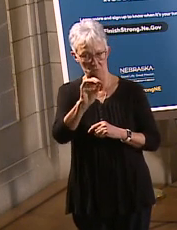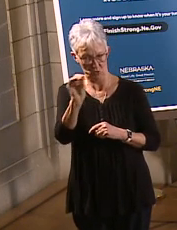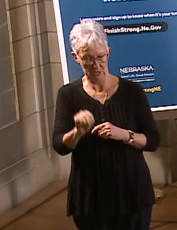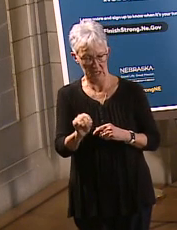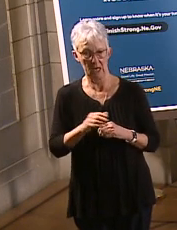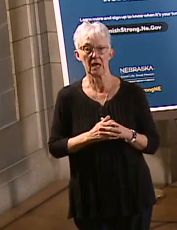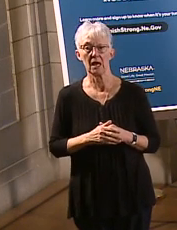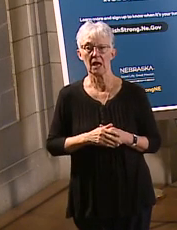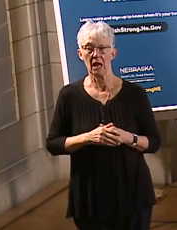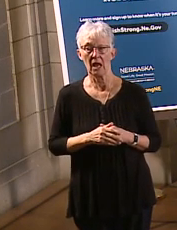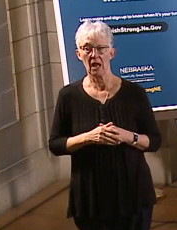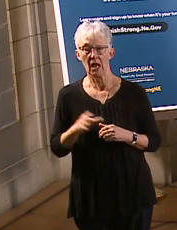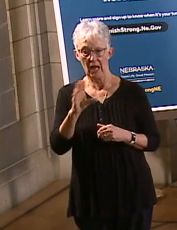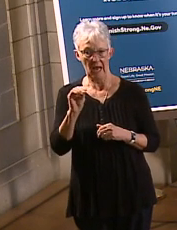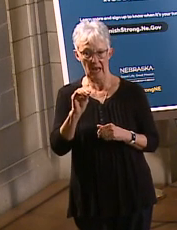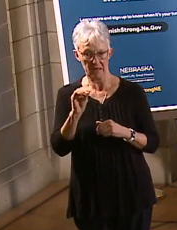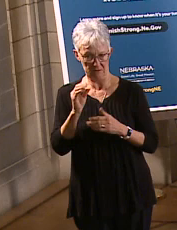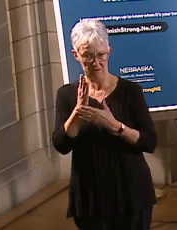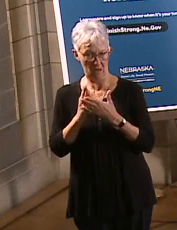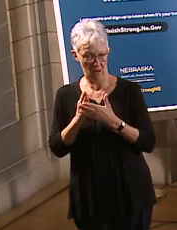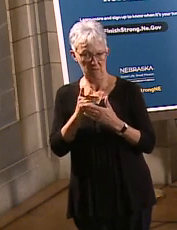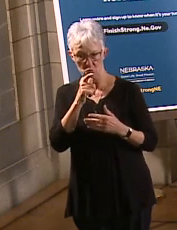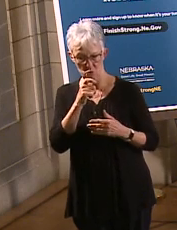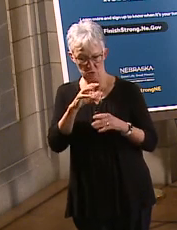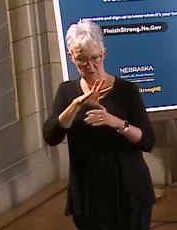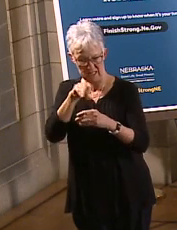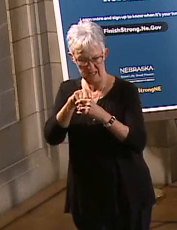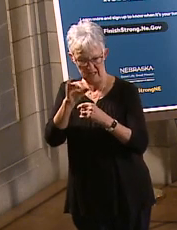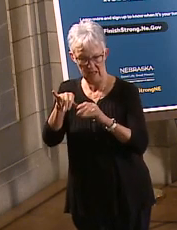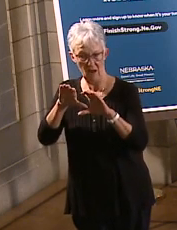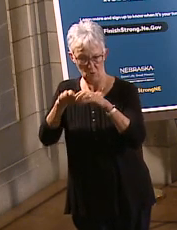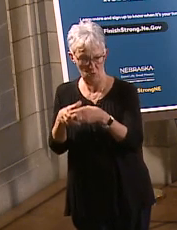percent of doses used at 78%. So again, please sign up at